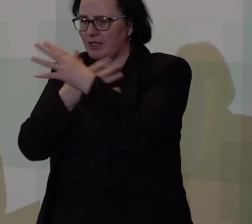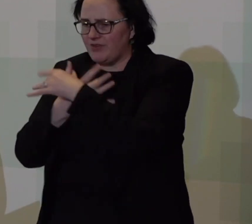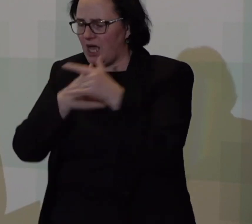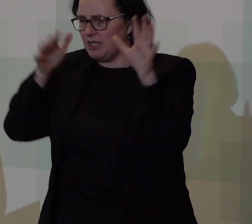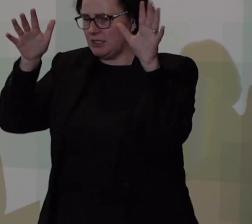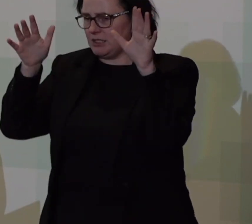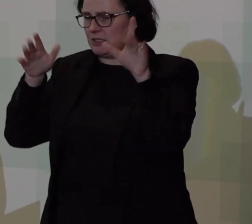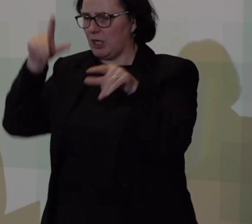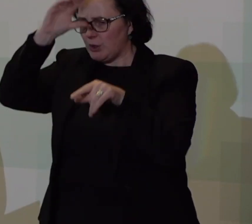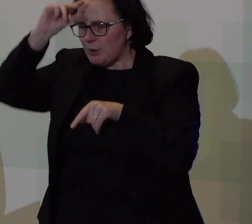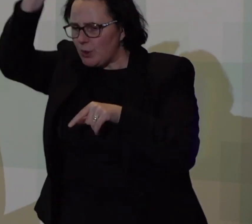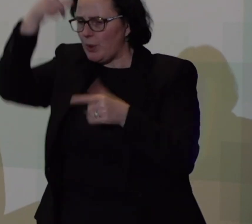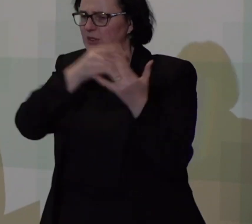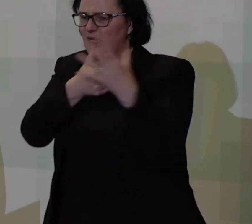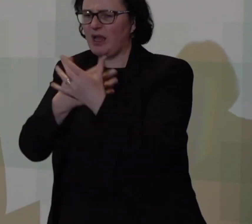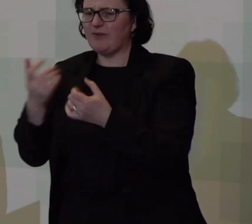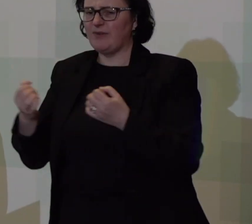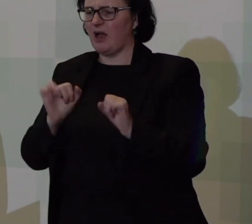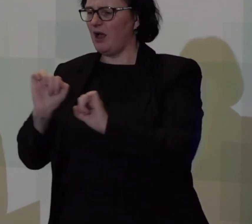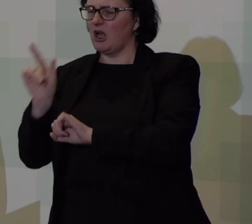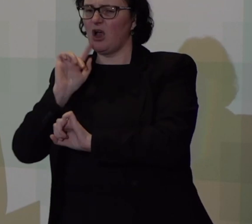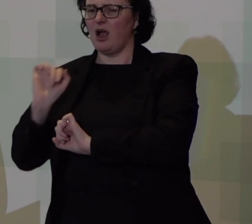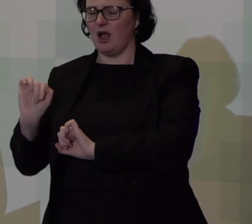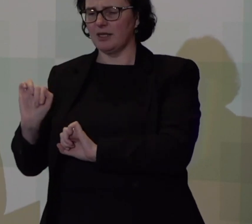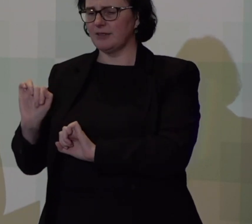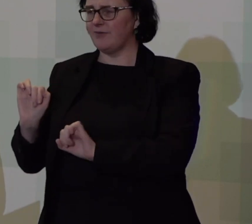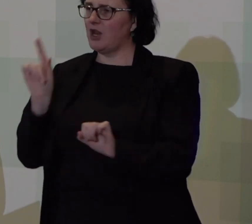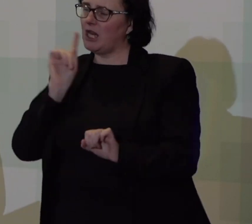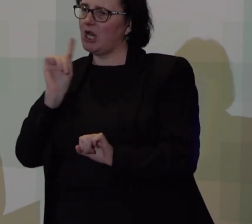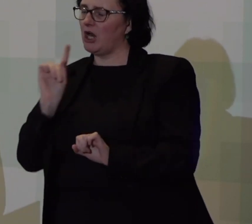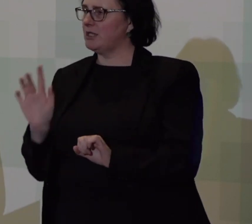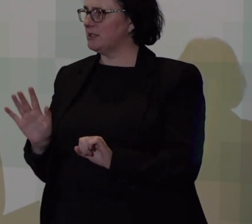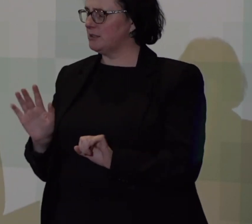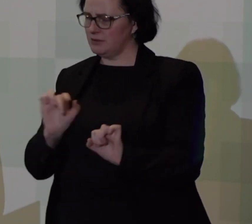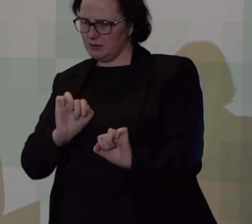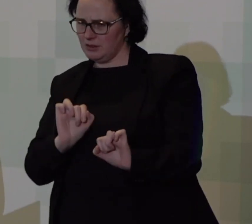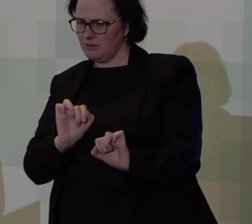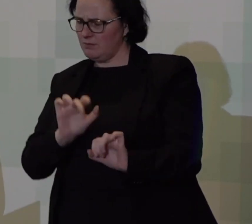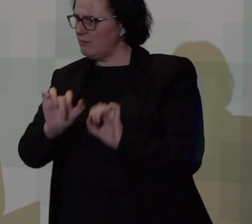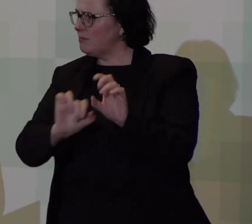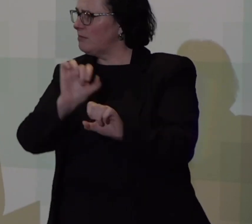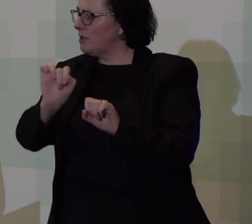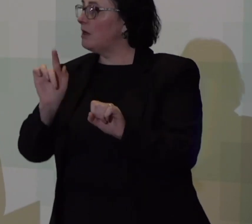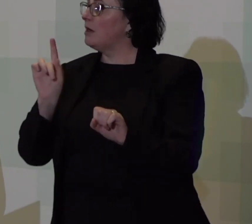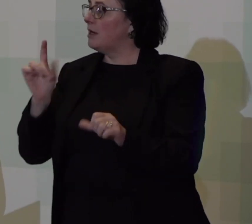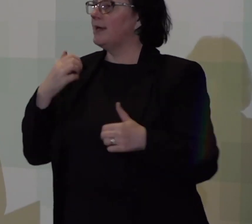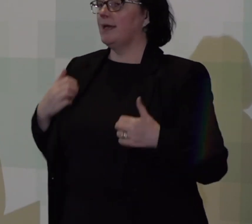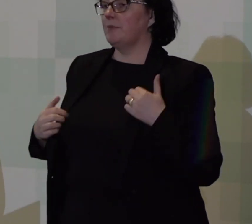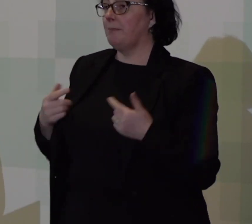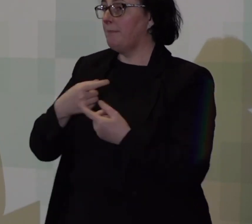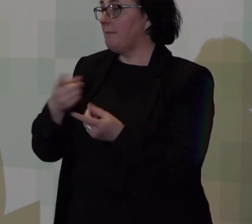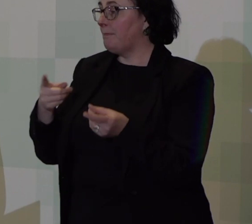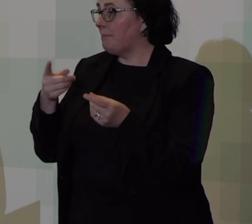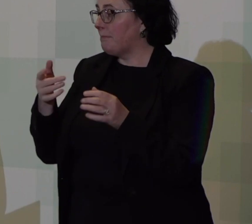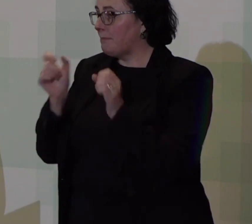and unicorns available for our little girls. It's interesting, and this is something you may be aware of,